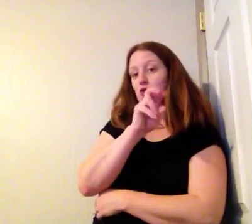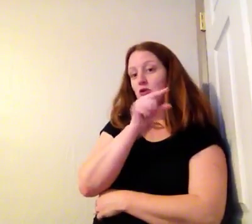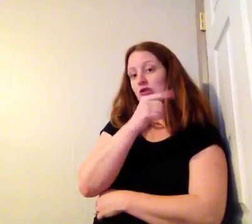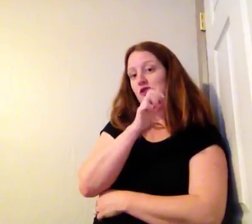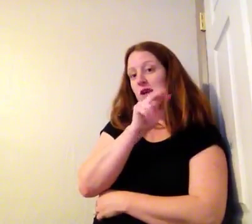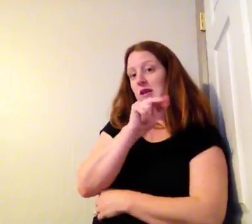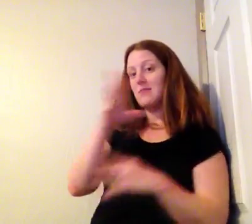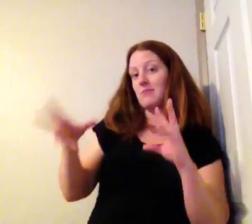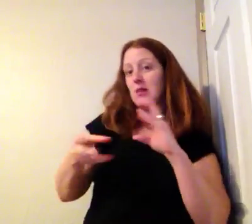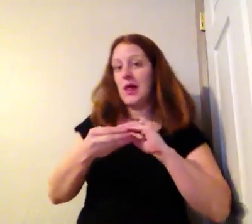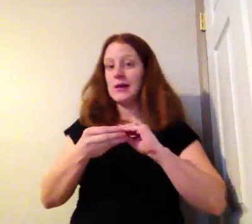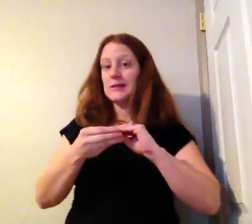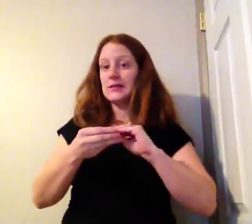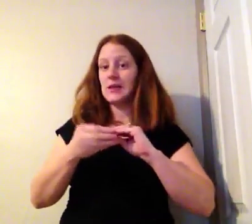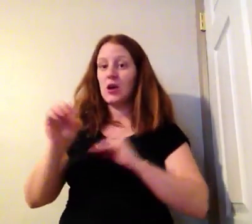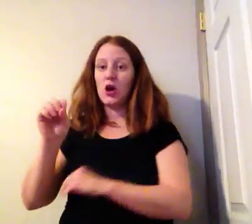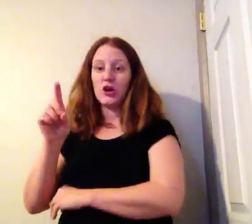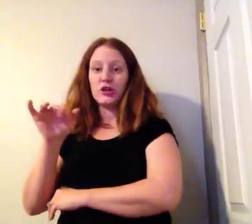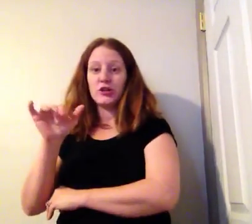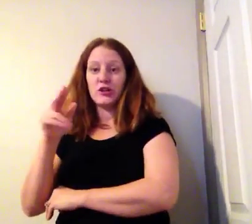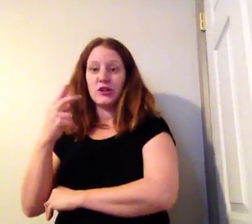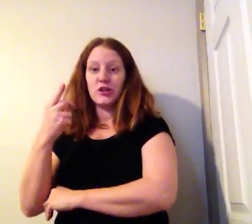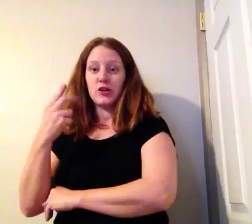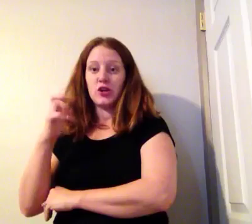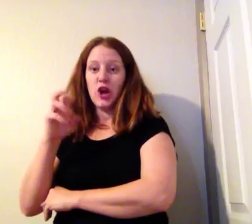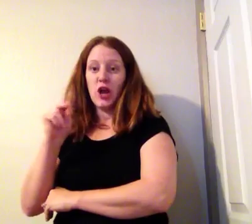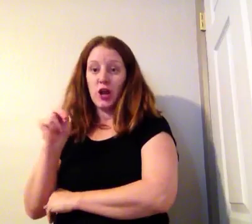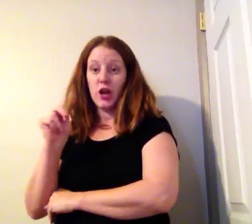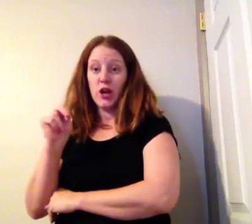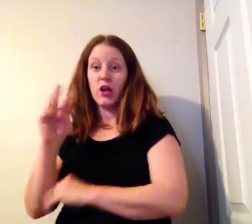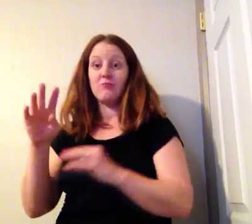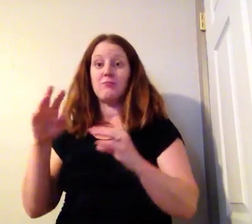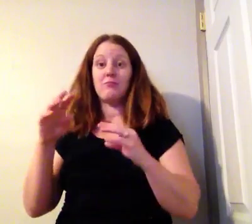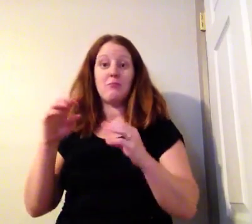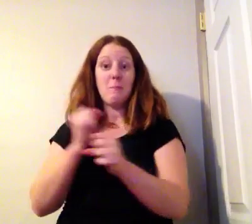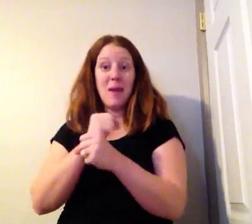water. Okay? Now, let's do that.